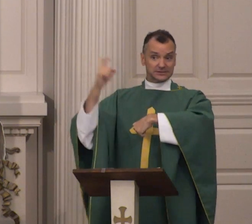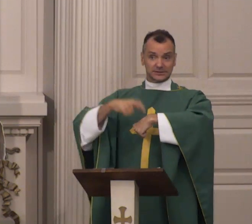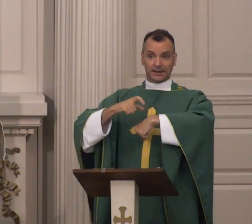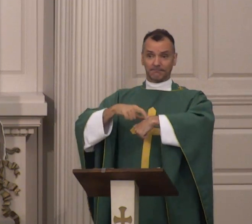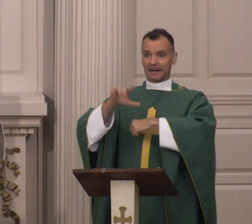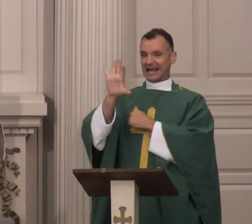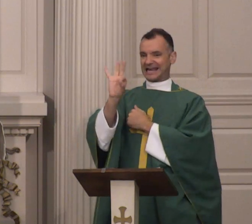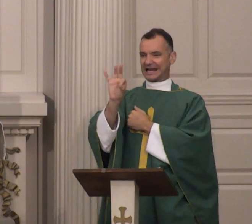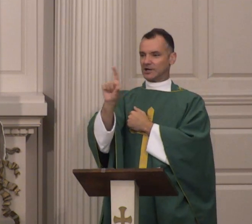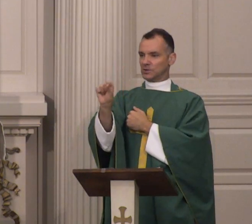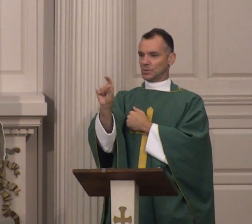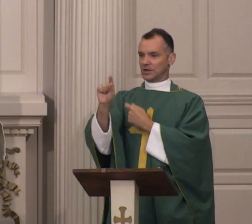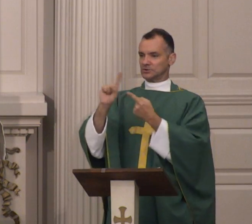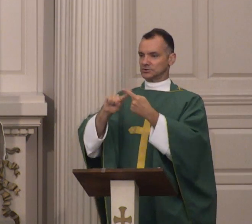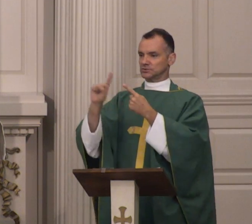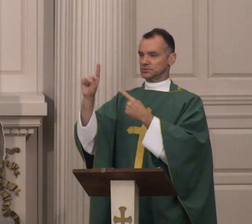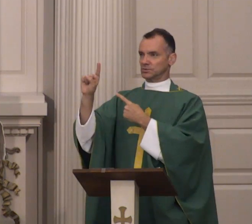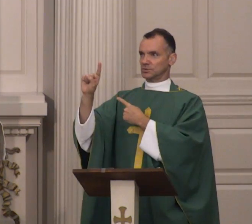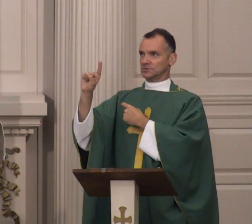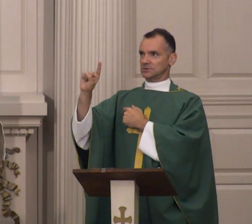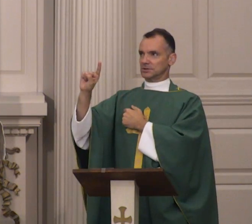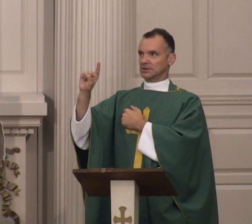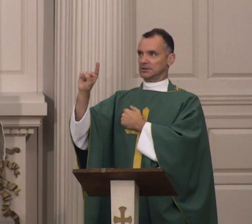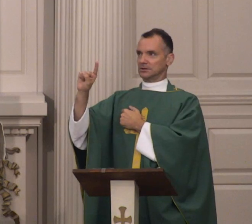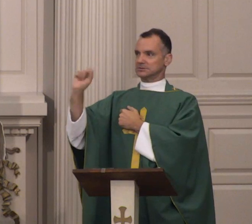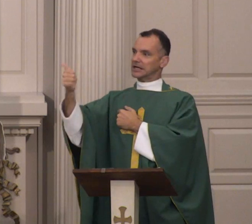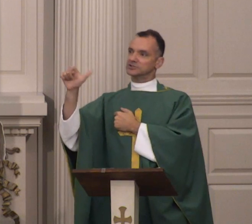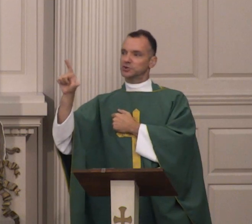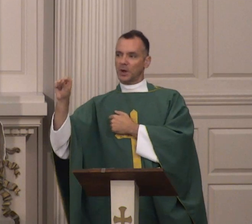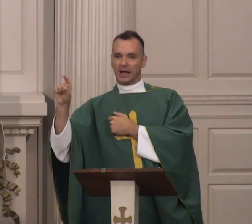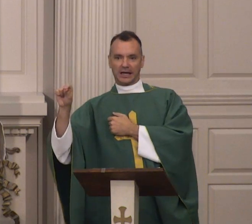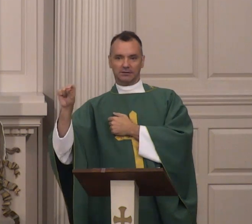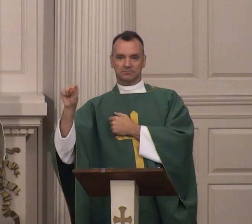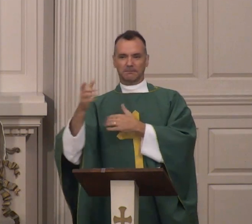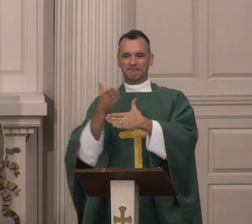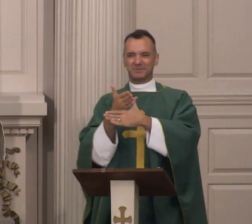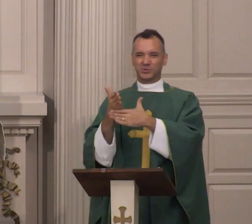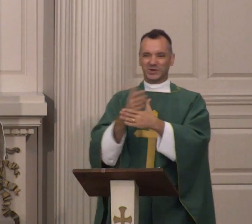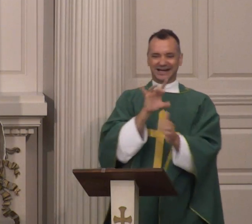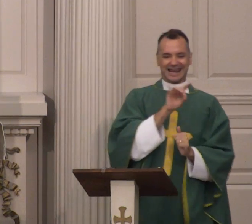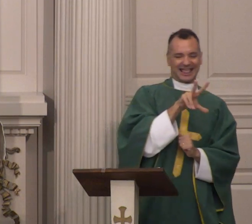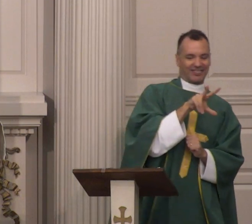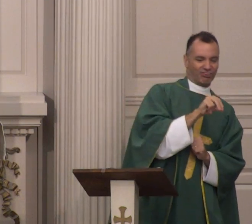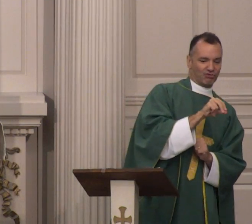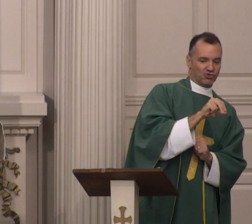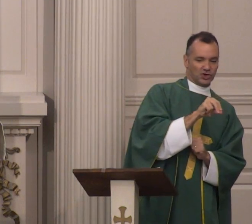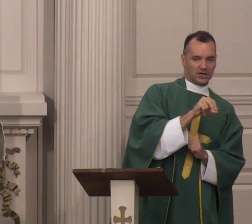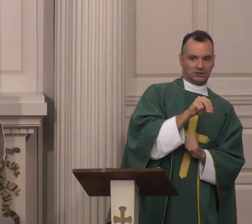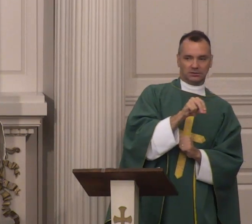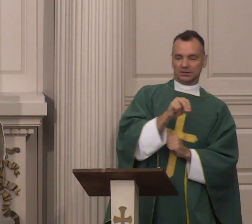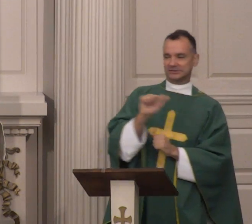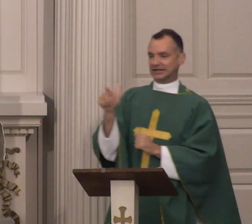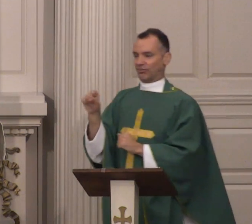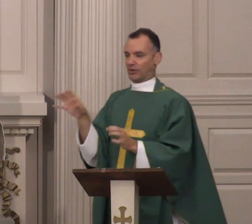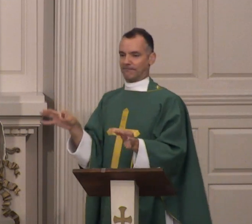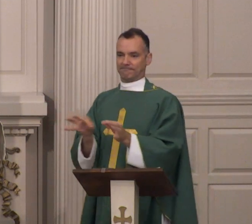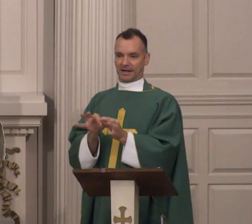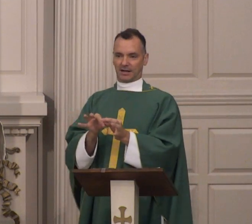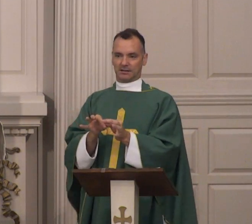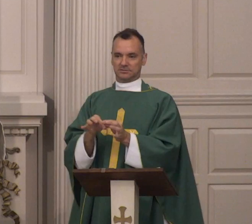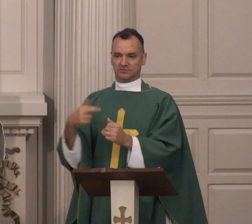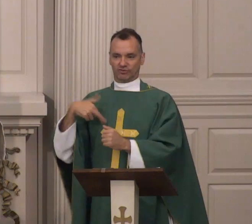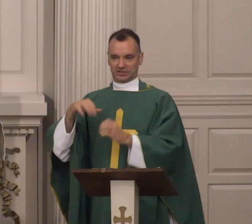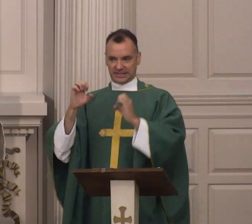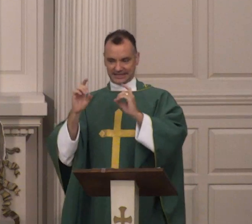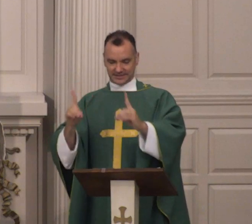Sunday. And that's from 9:20 to 10:20 Sunday morning. So it's right between the 8:30 Mass